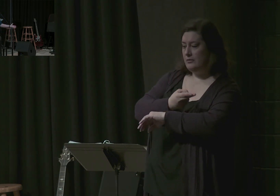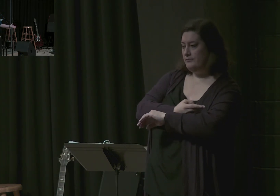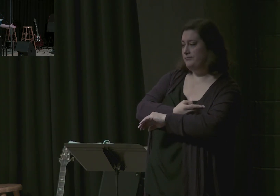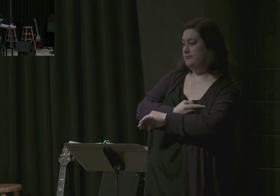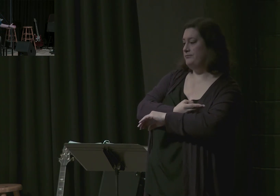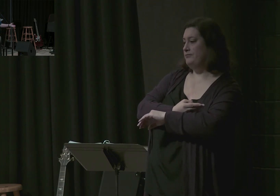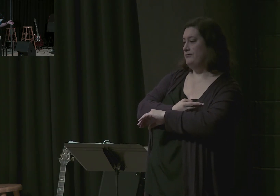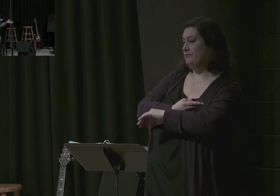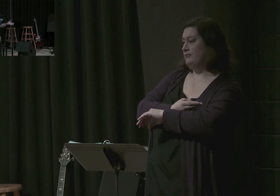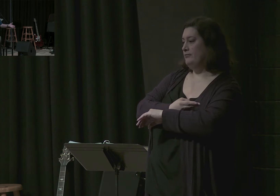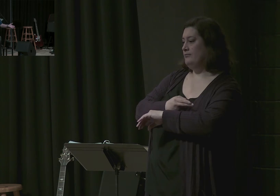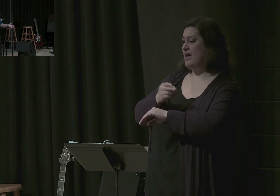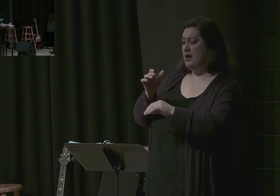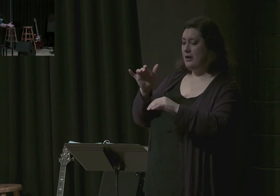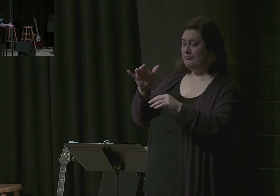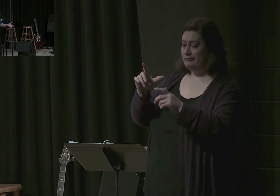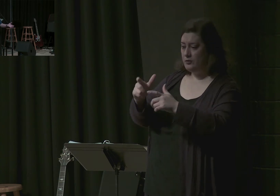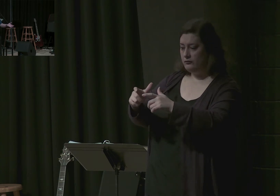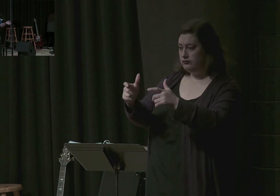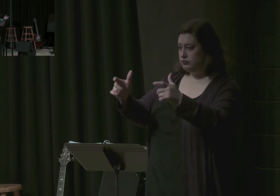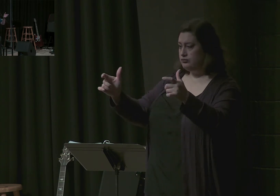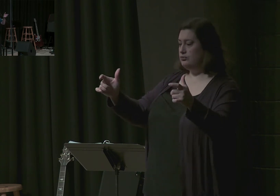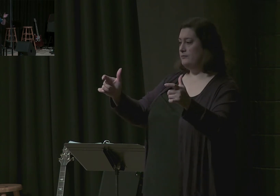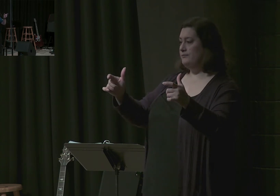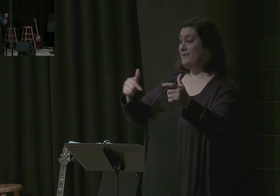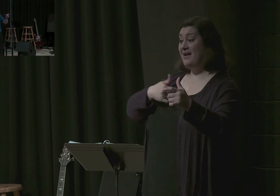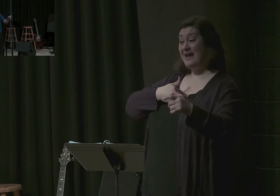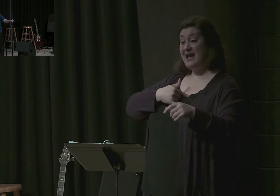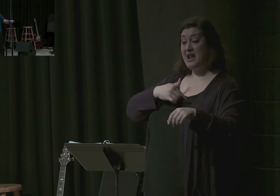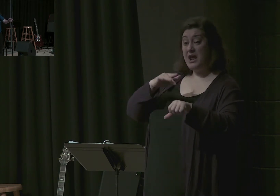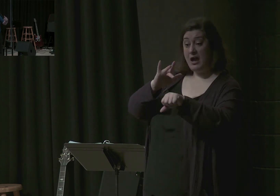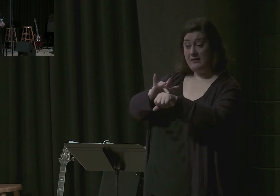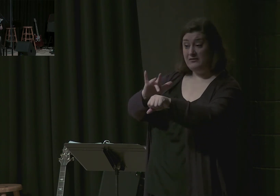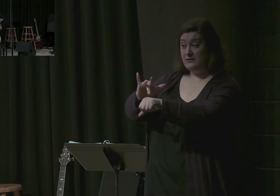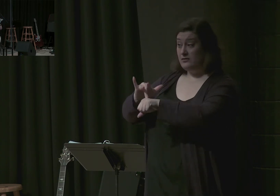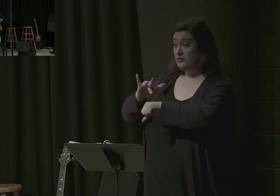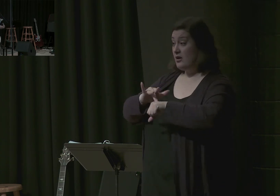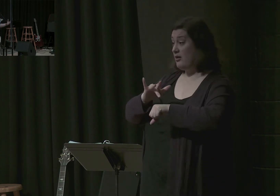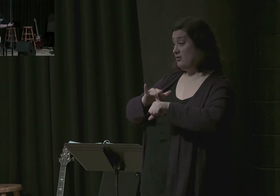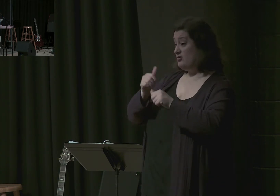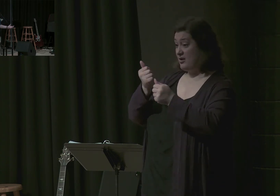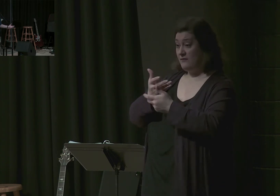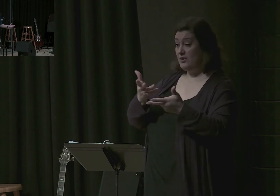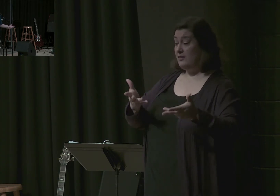came, and it has increased abundantly, and the Lord has blessed you